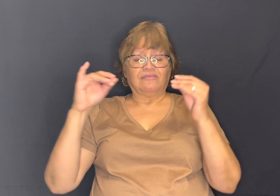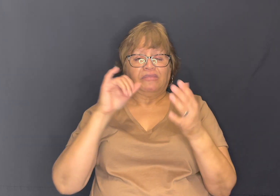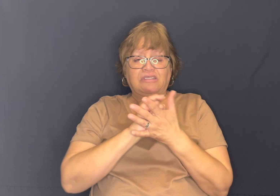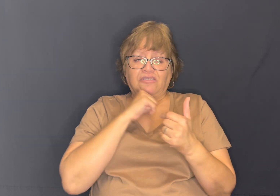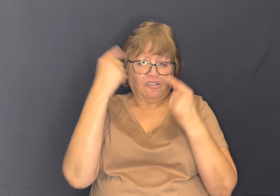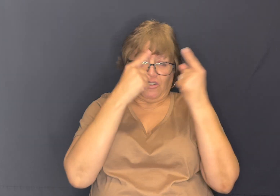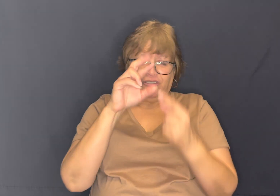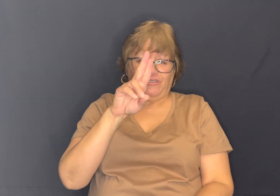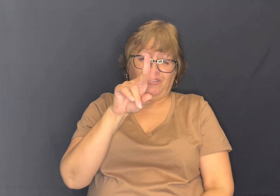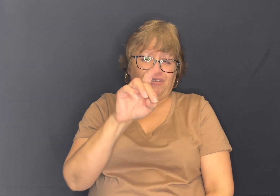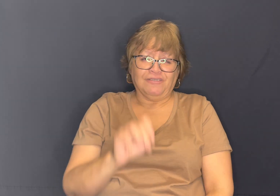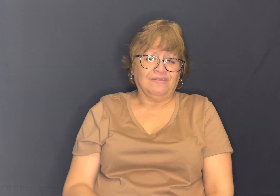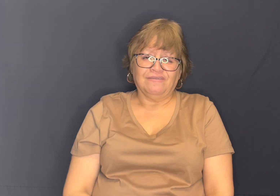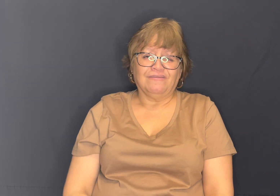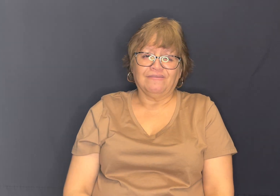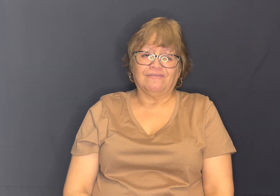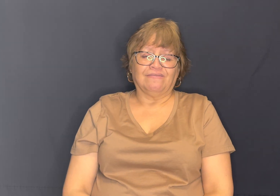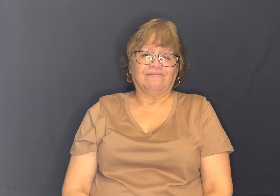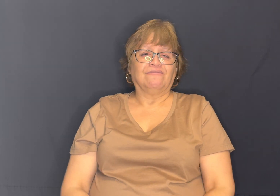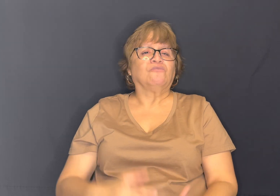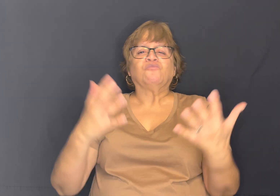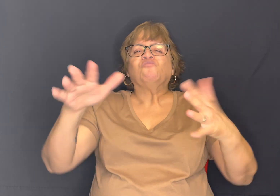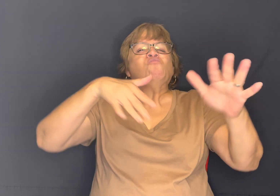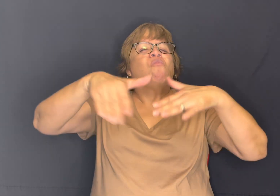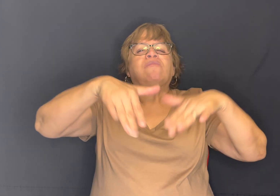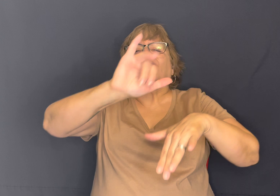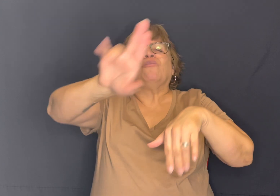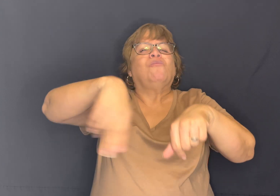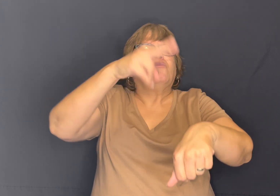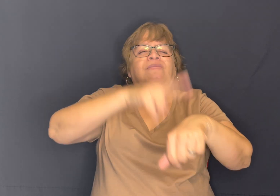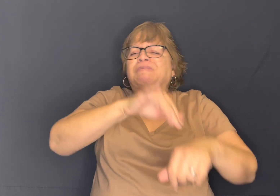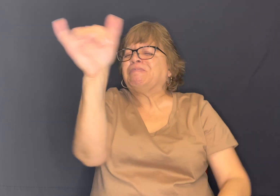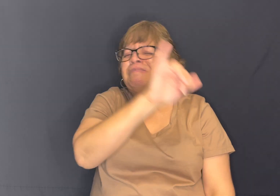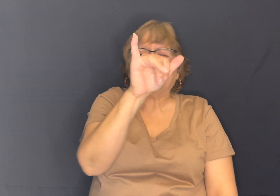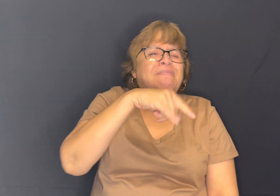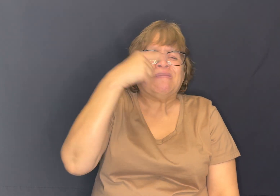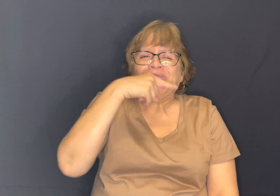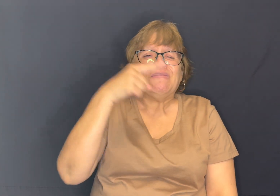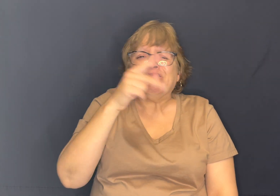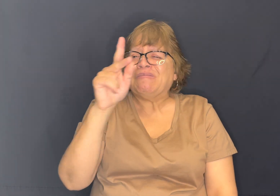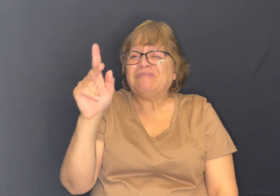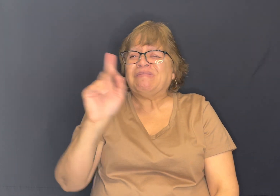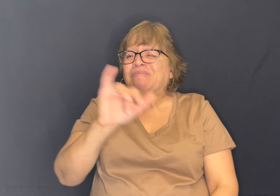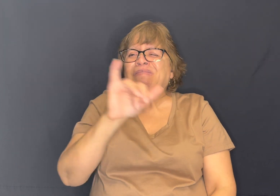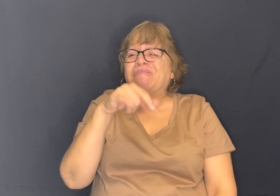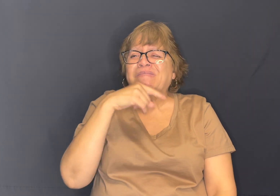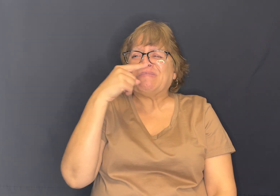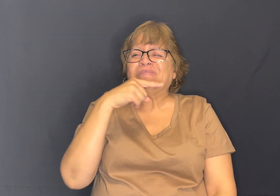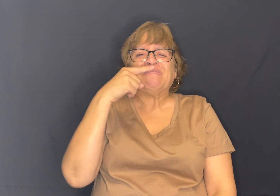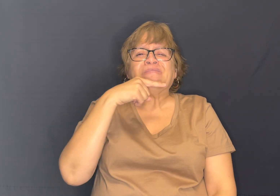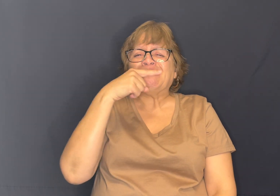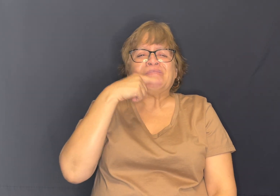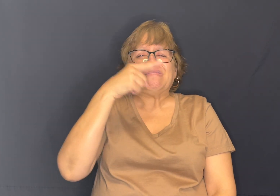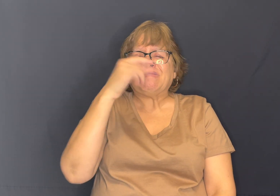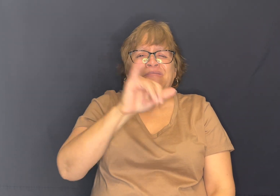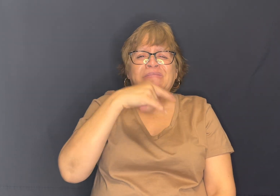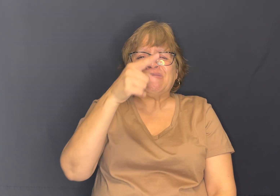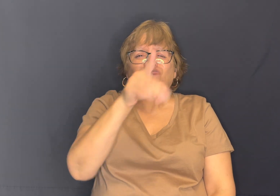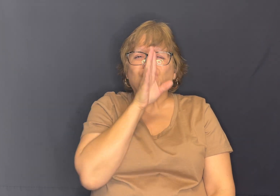conversation. It's not considered rude. You know, of course, really, it's the same as hearing. Like